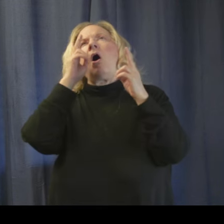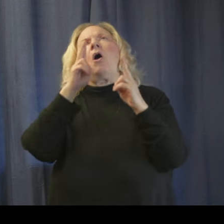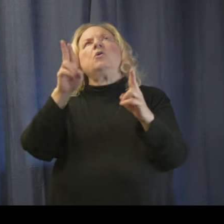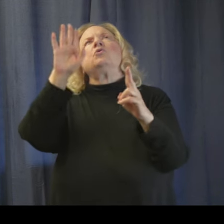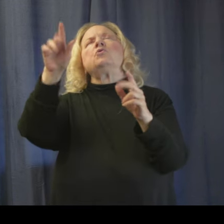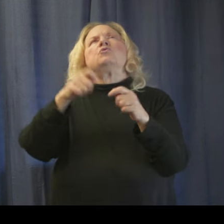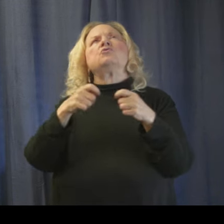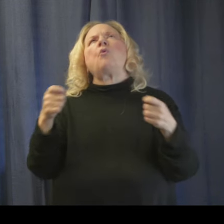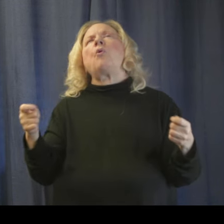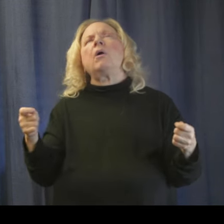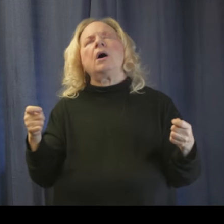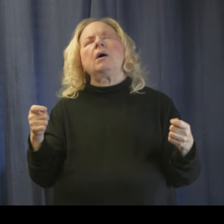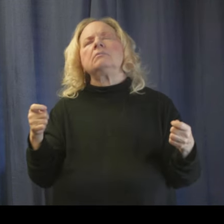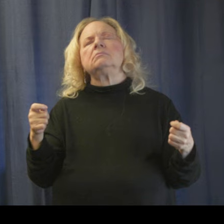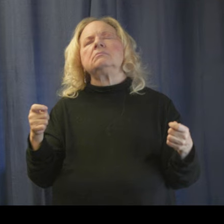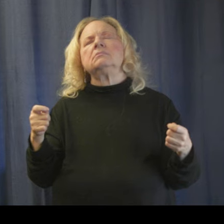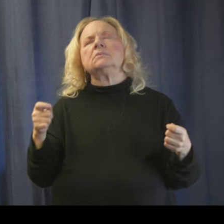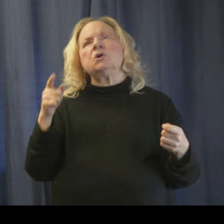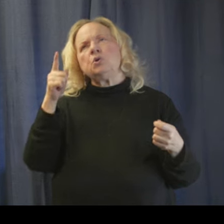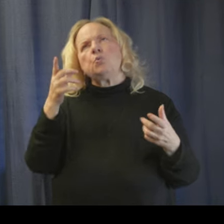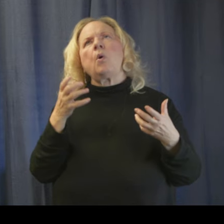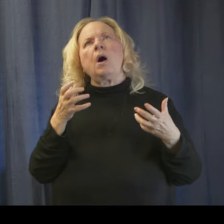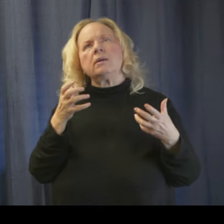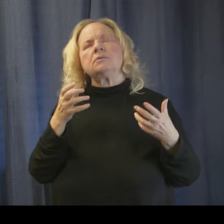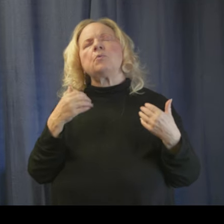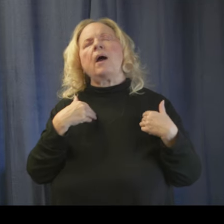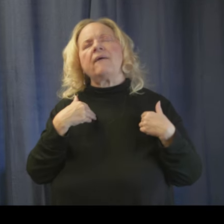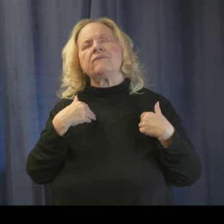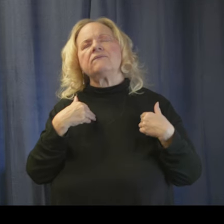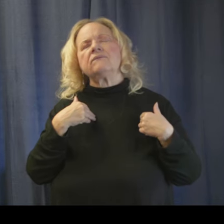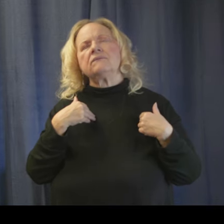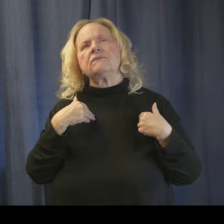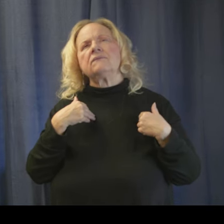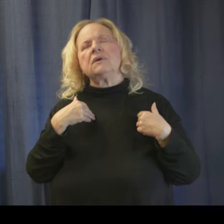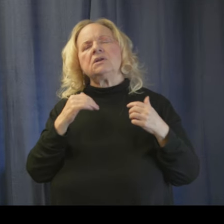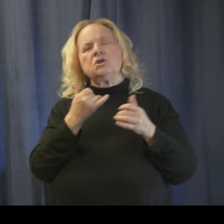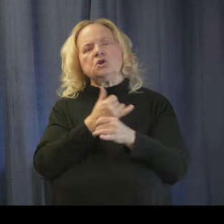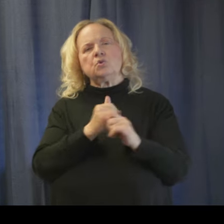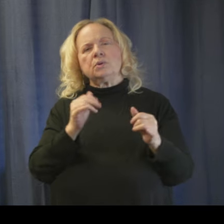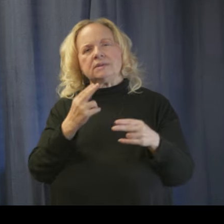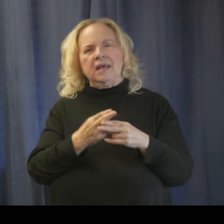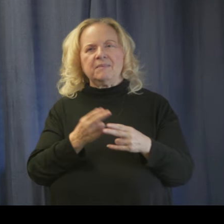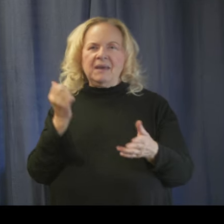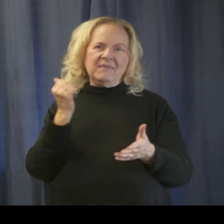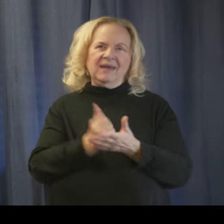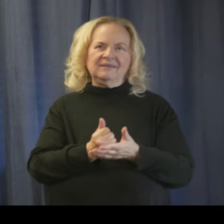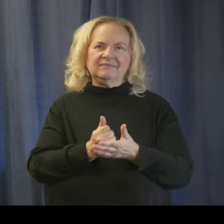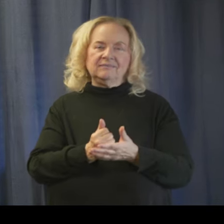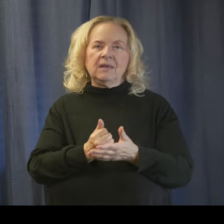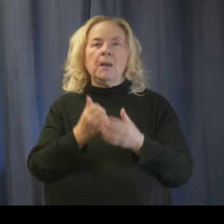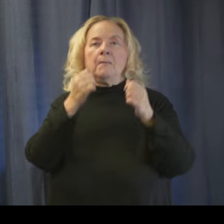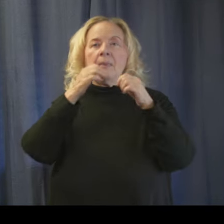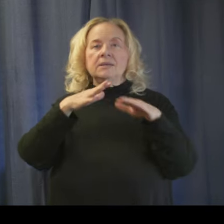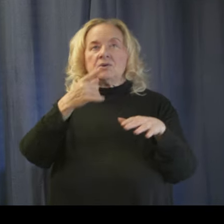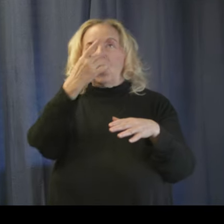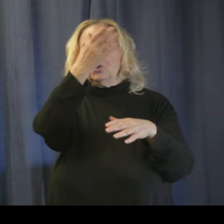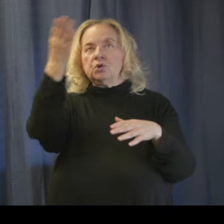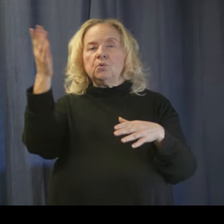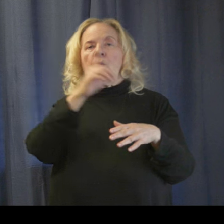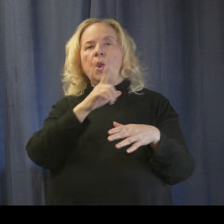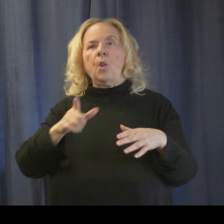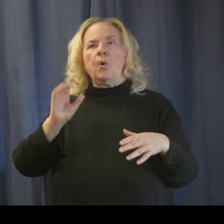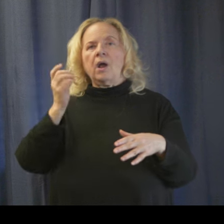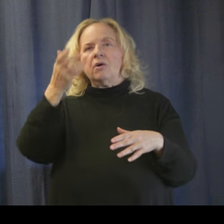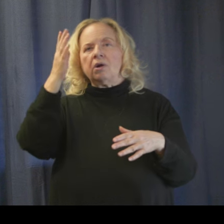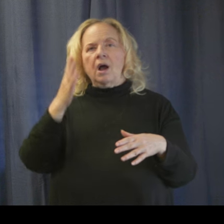and to give it the honor that you want it to have. In Yeshua's name, amen. Together,